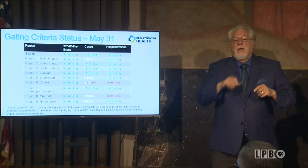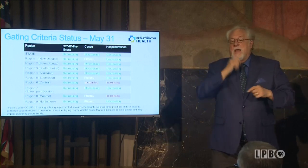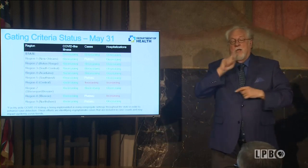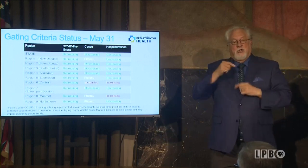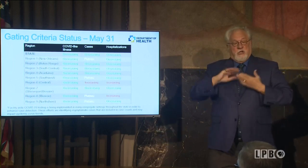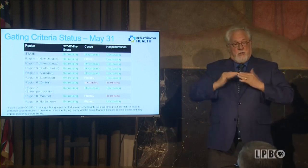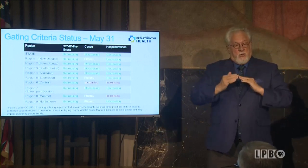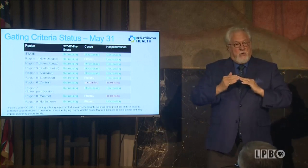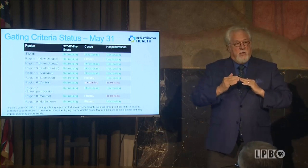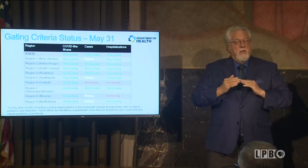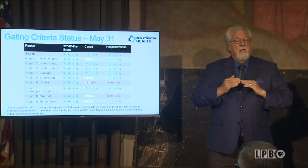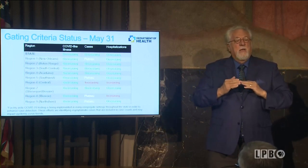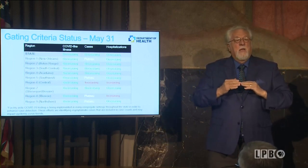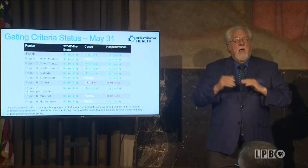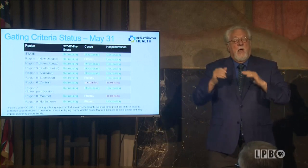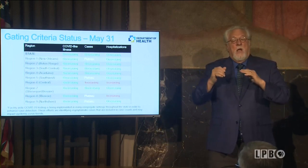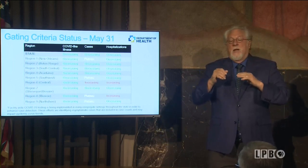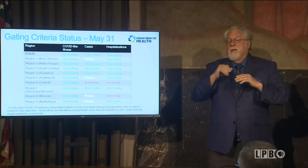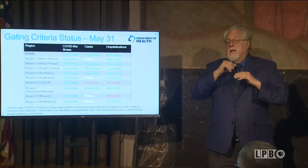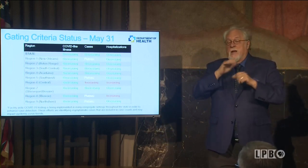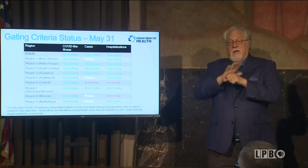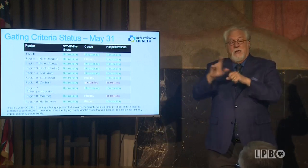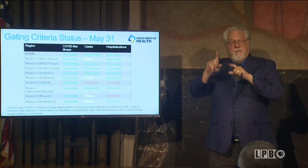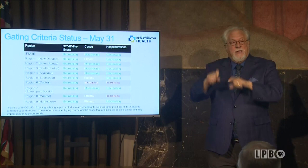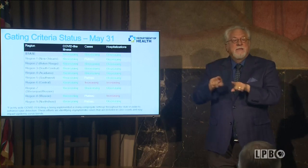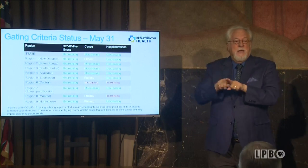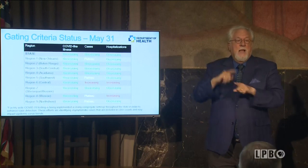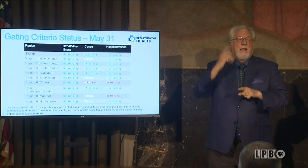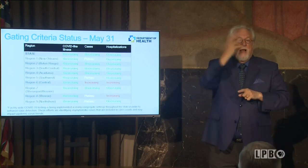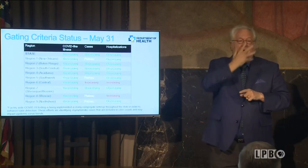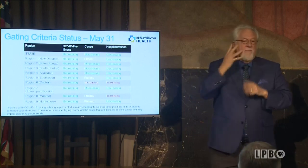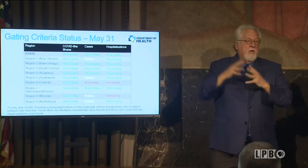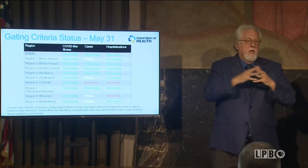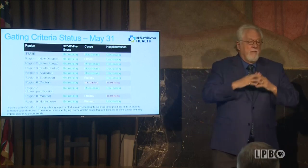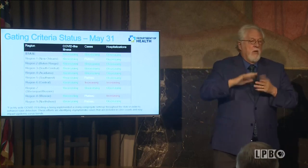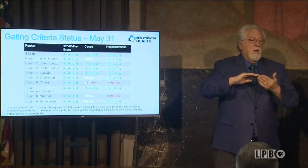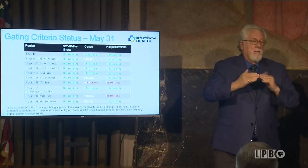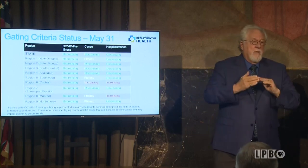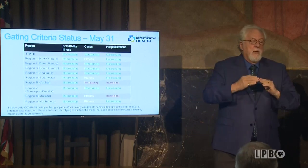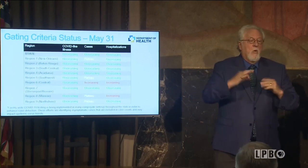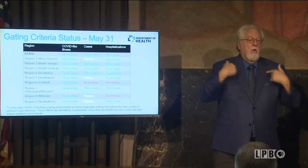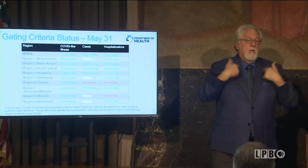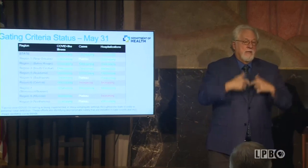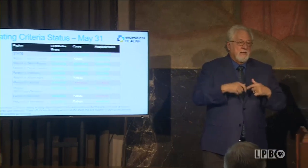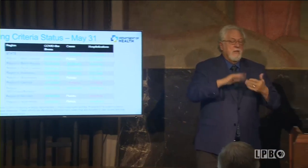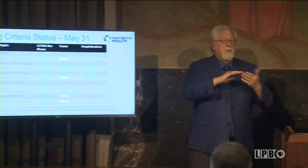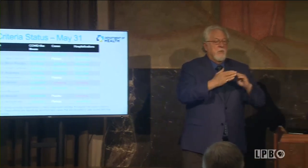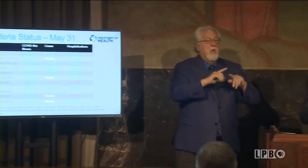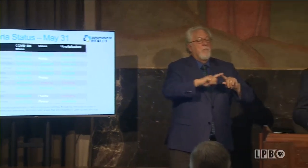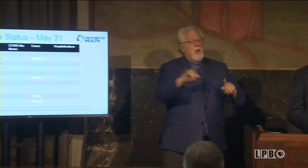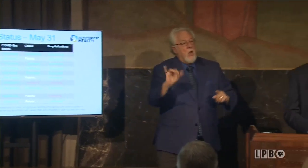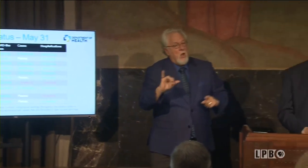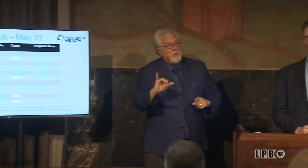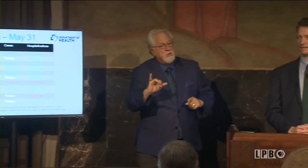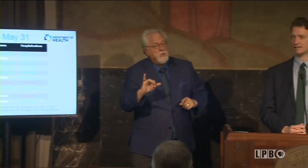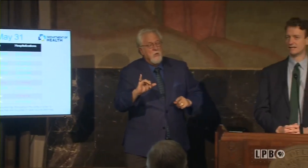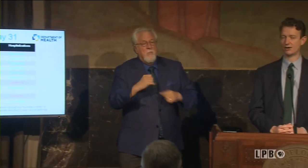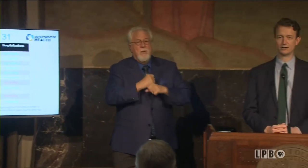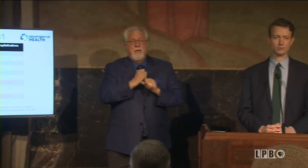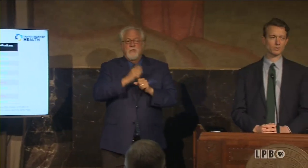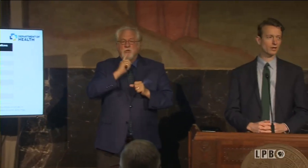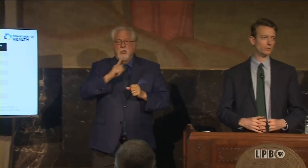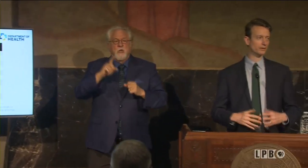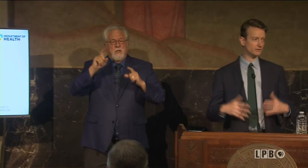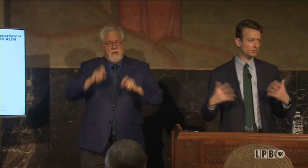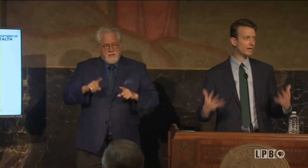communities that were under-tested, like our African-American communities and our Latinx communities, but also making sure that we're getting testing into